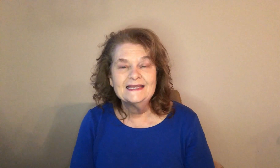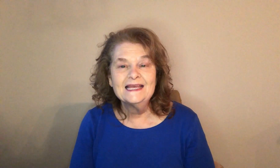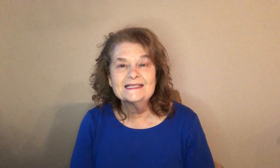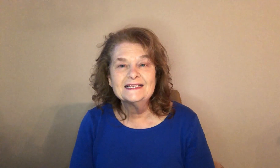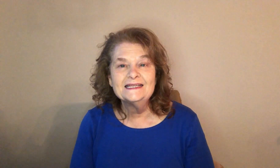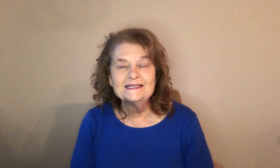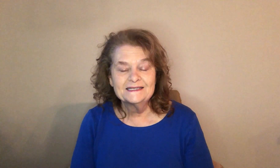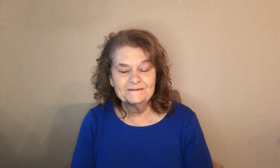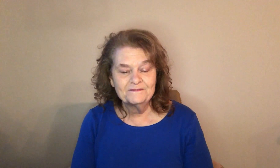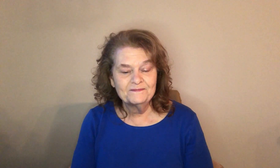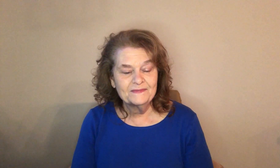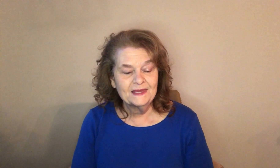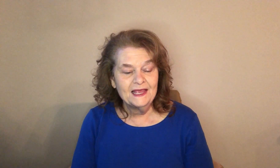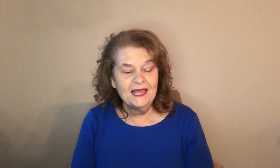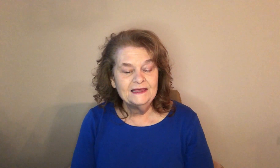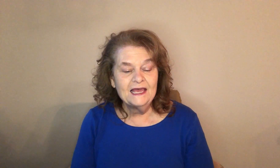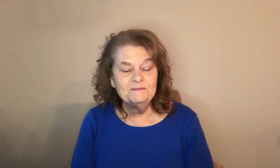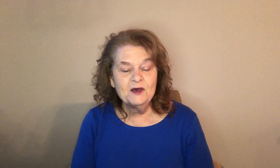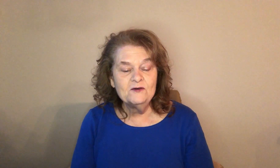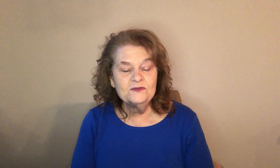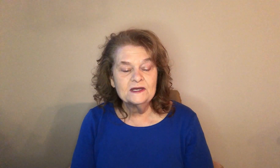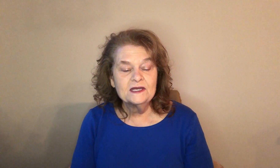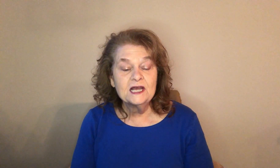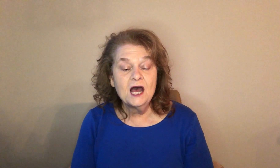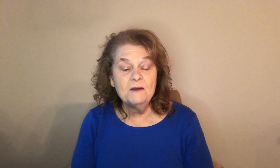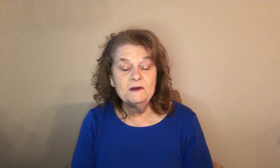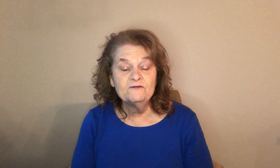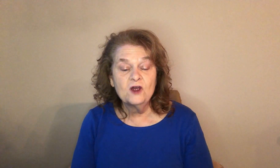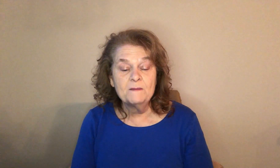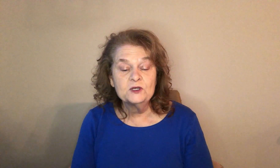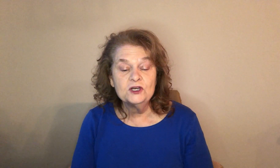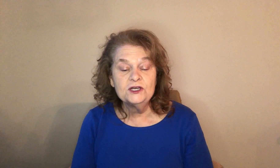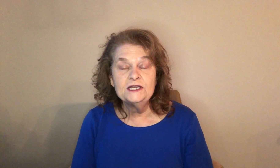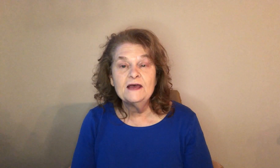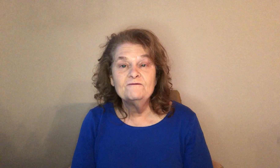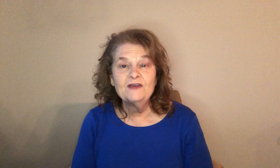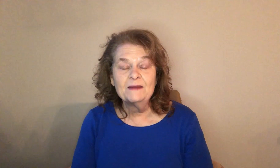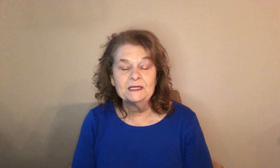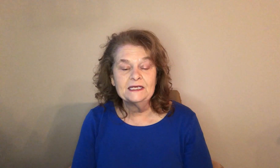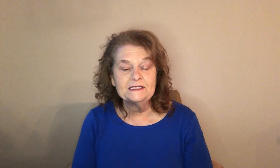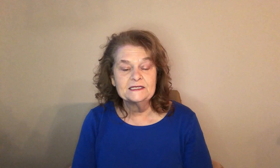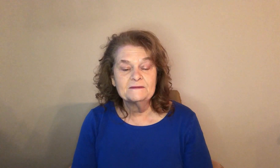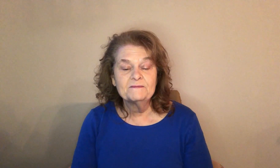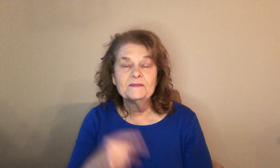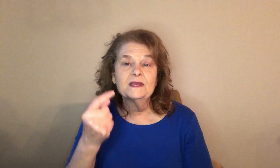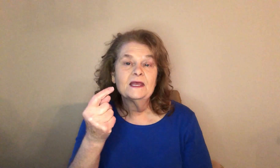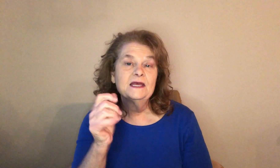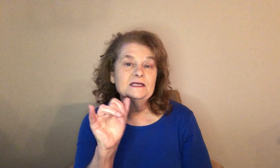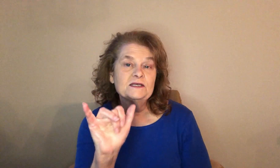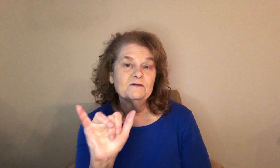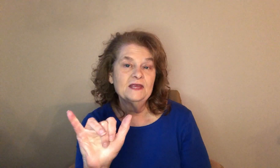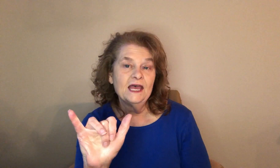Next sentence. They both come from good families. So